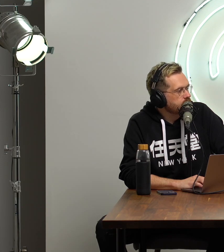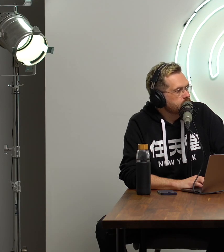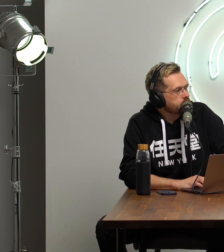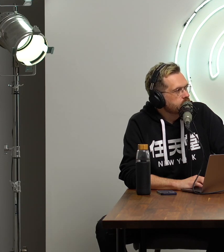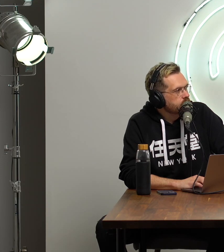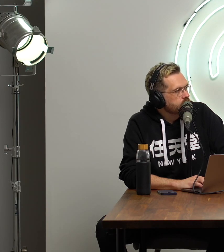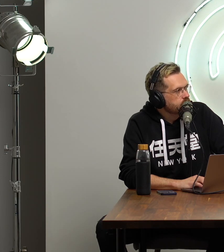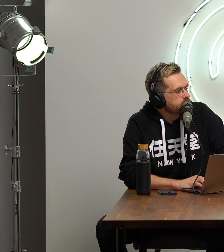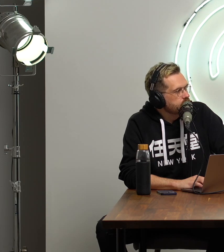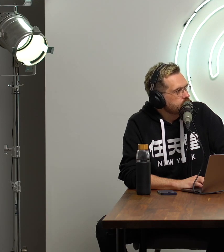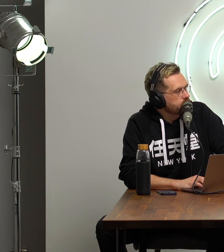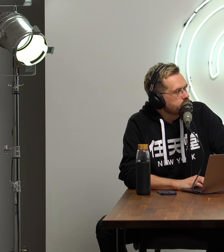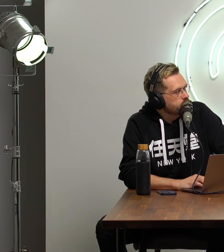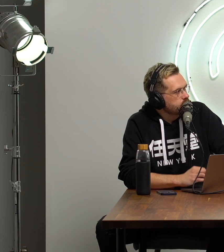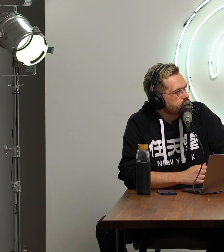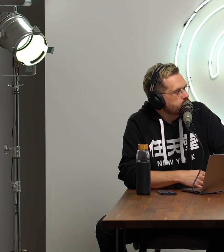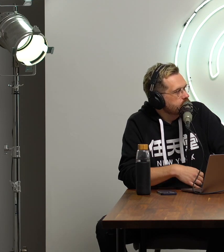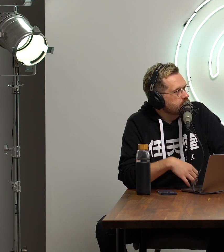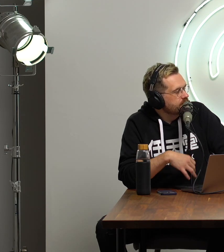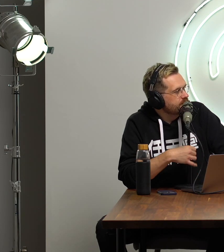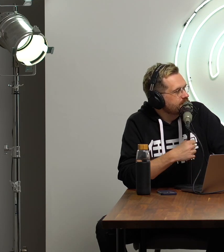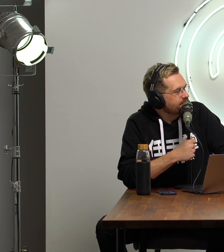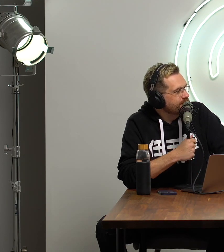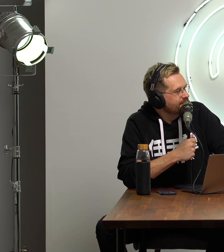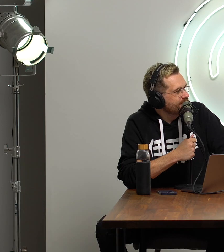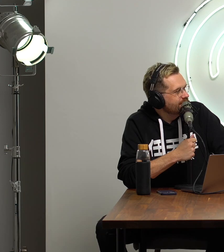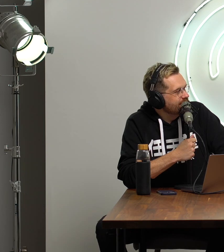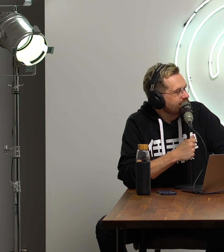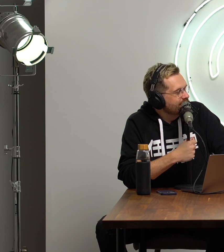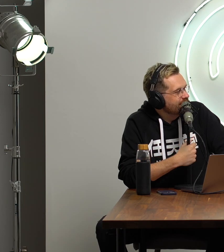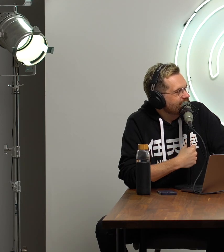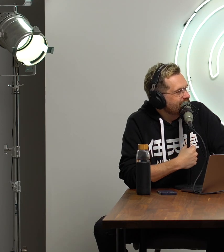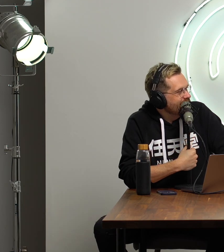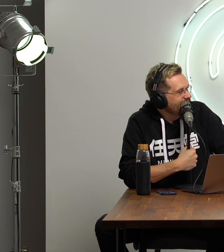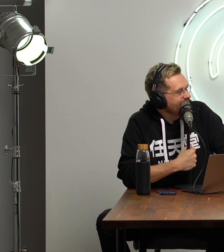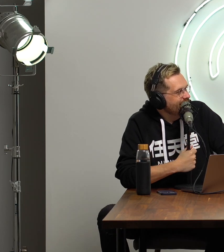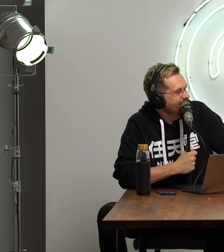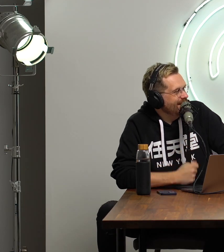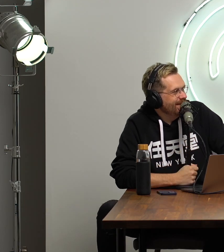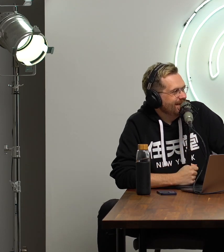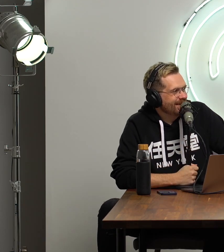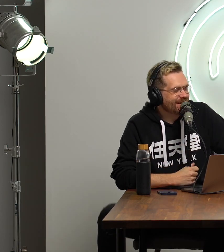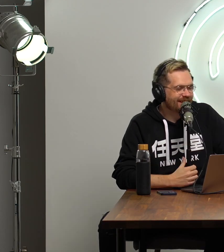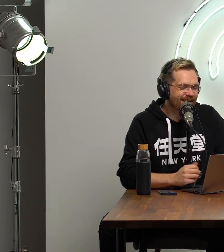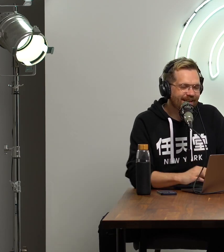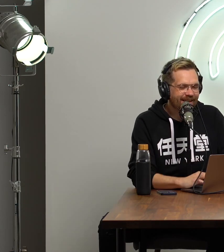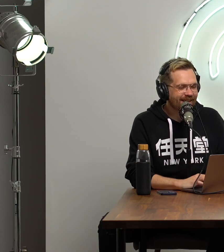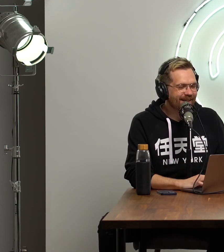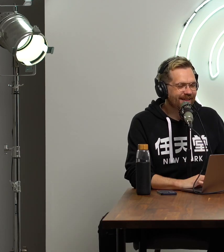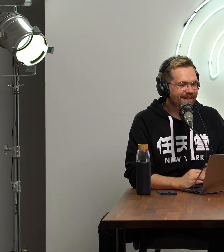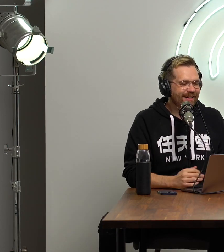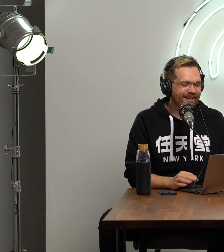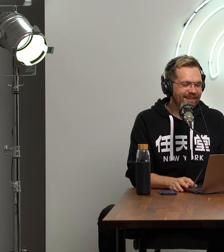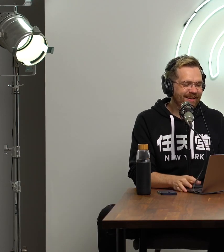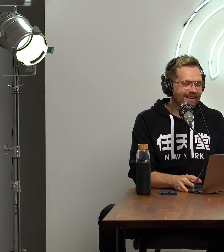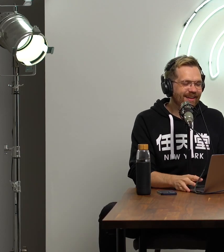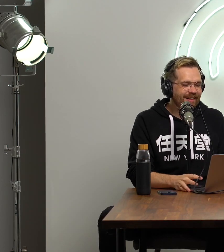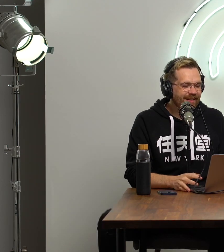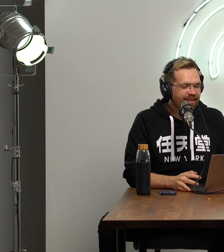crave you know it's not like how can i make this into a healthy thing i don't know it's really it's really good i'm